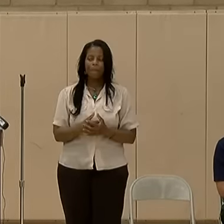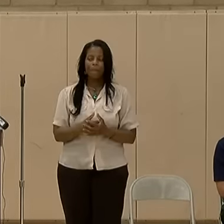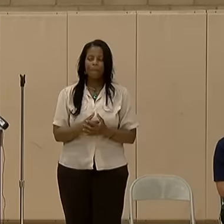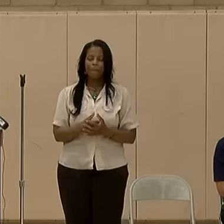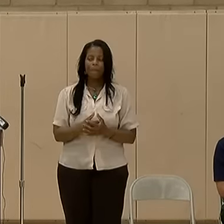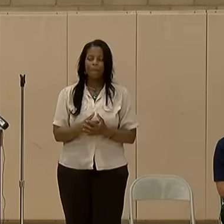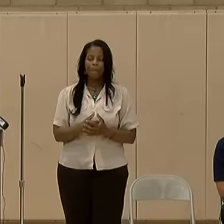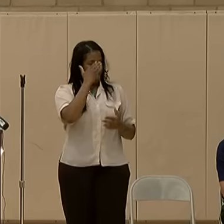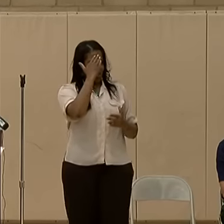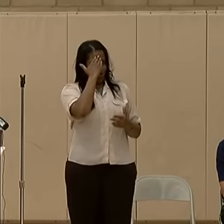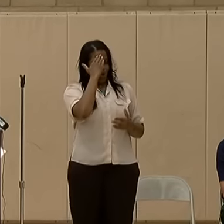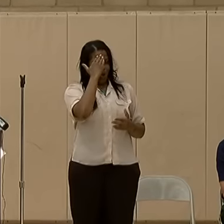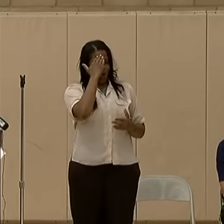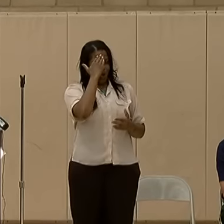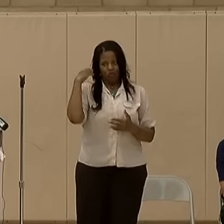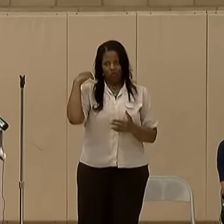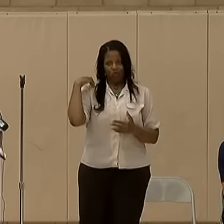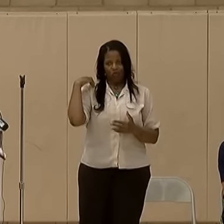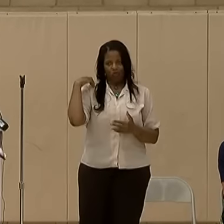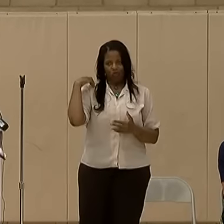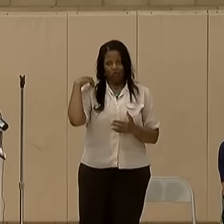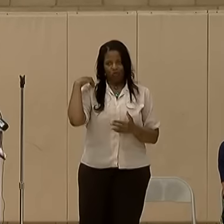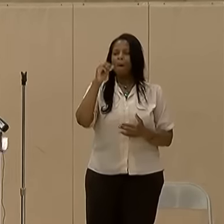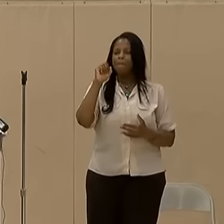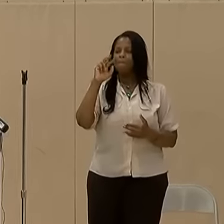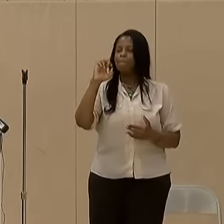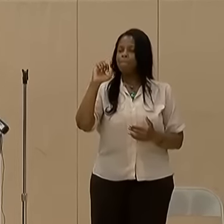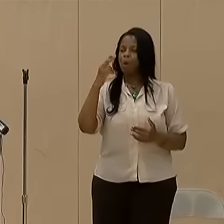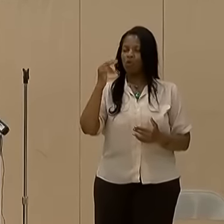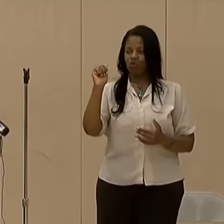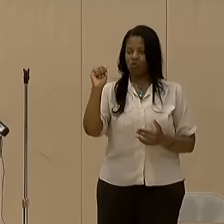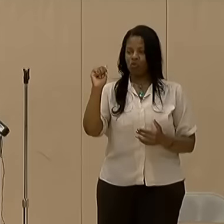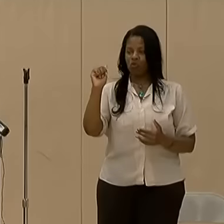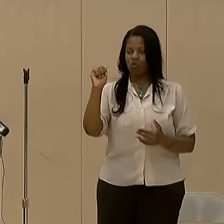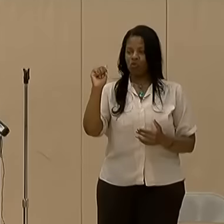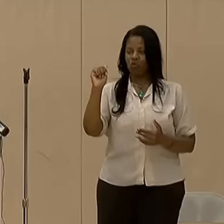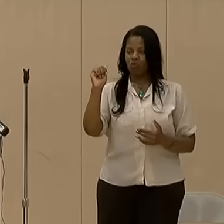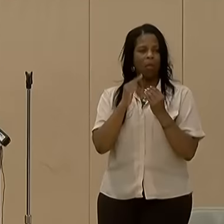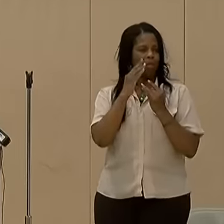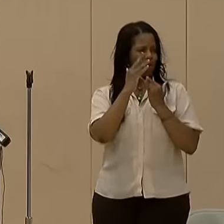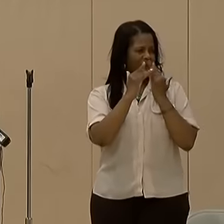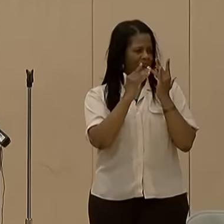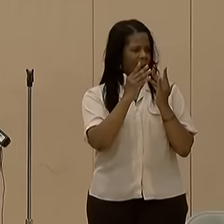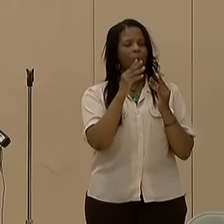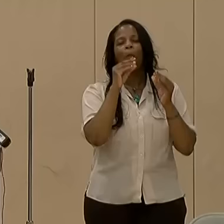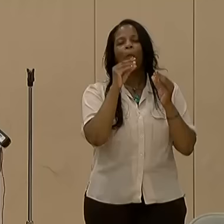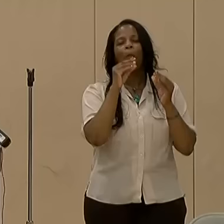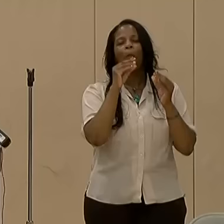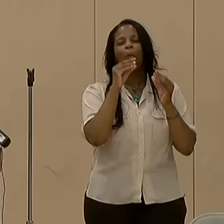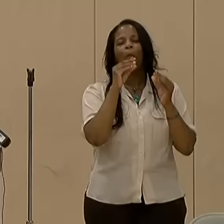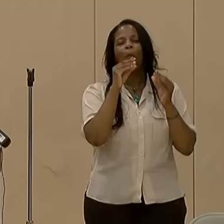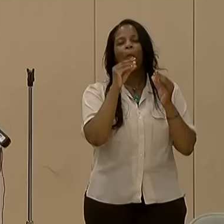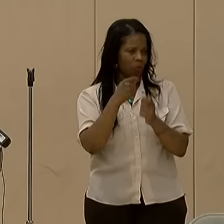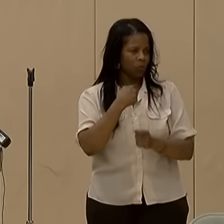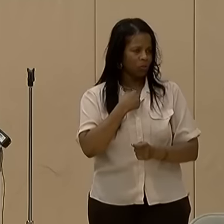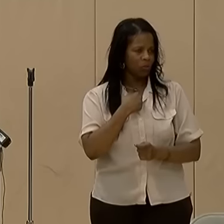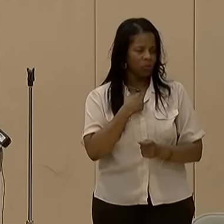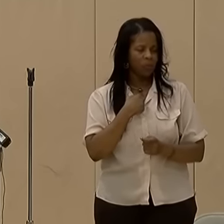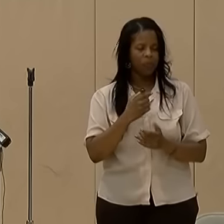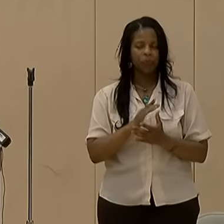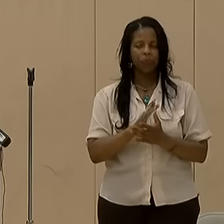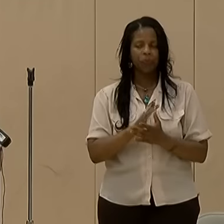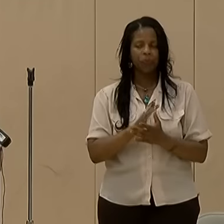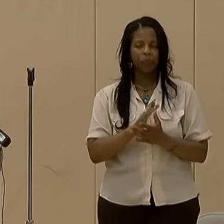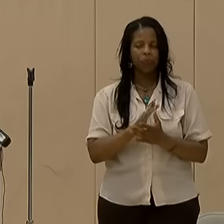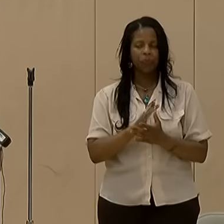I know Chief Marshall touched on some of the public health impacts of the fire, but I was just going to go into some more specific details about that.